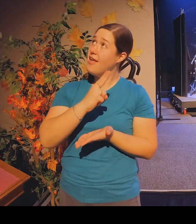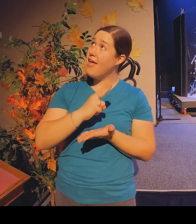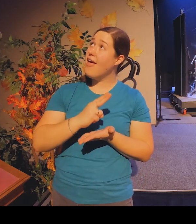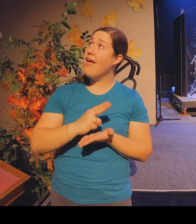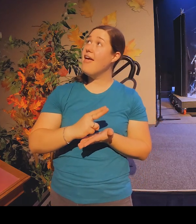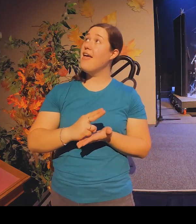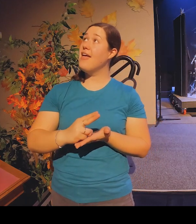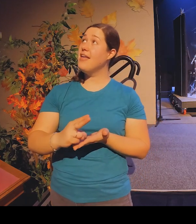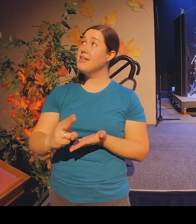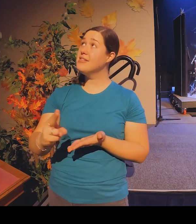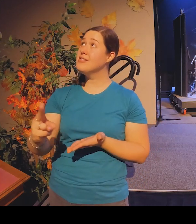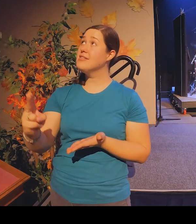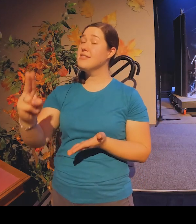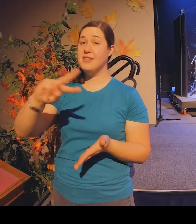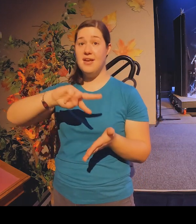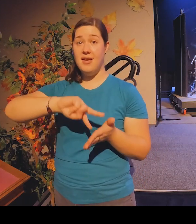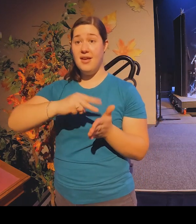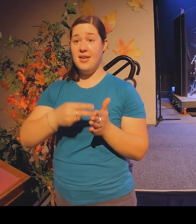Holiness